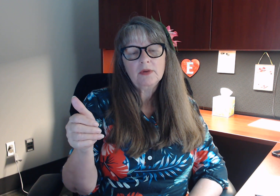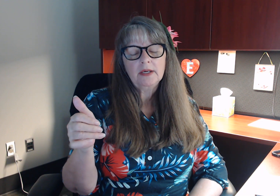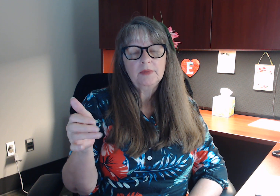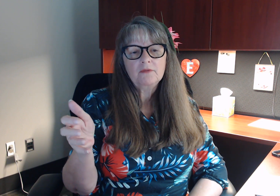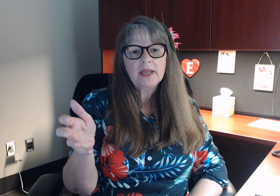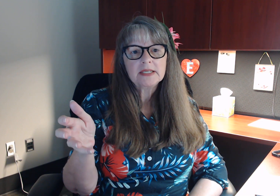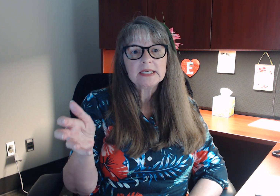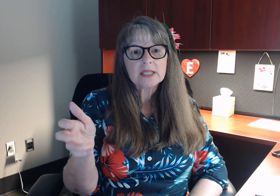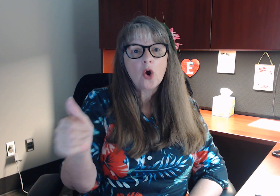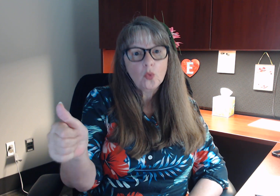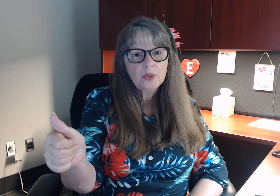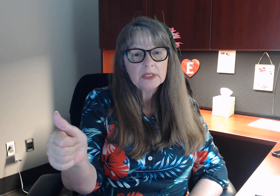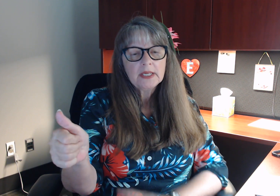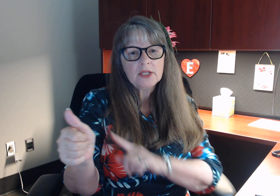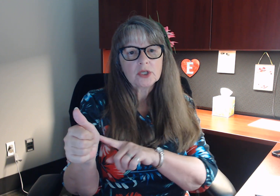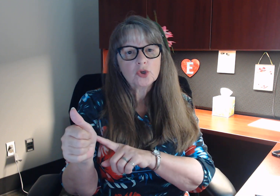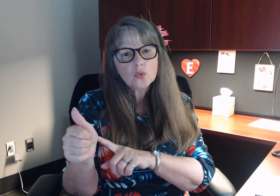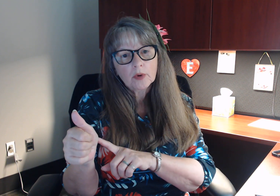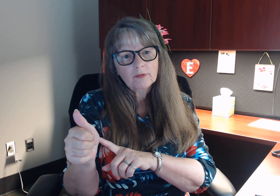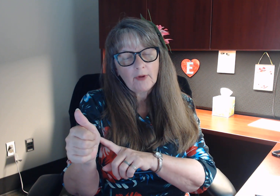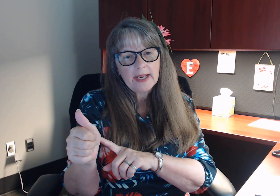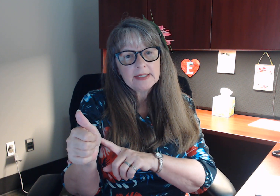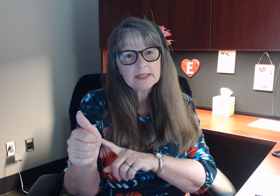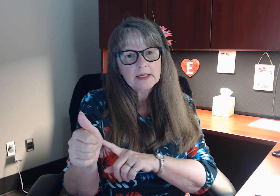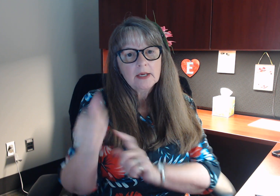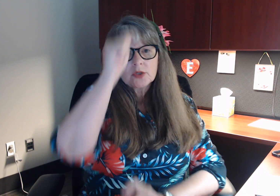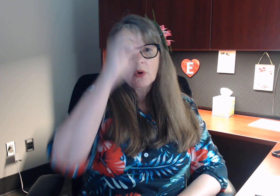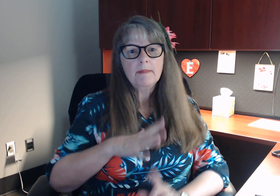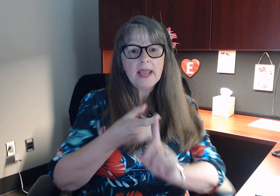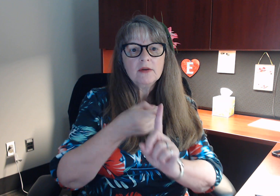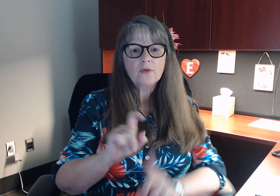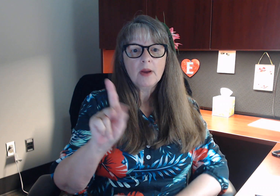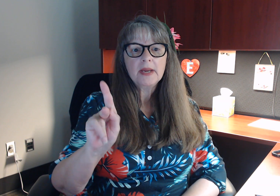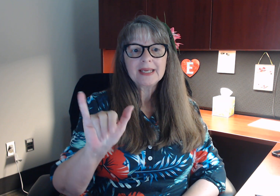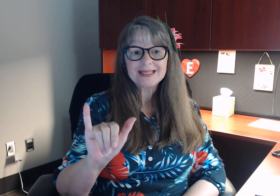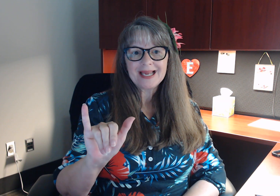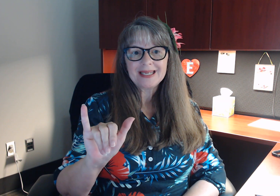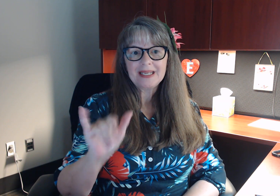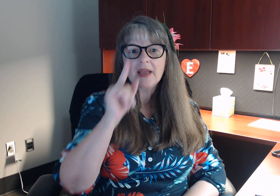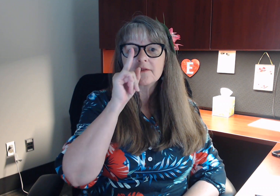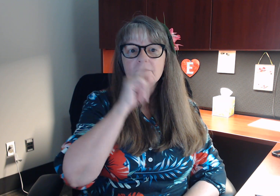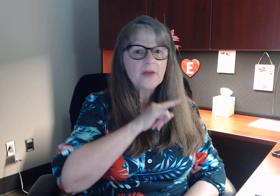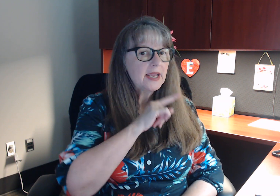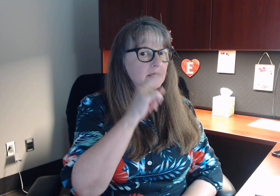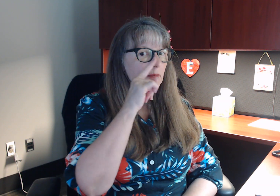he faked his own. It's a two-word phrase. So a man from Kentucky faked, remember we did